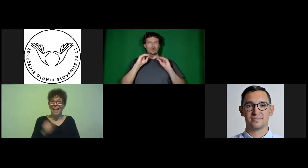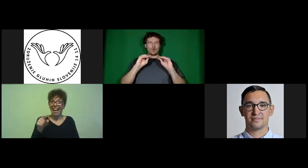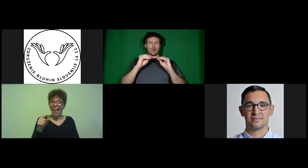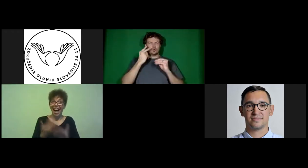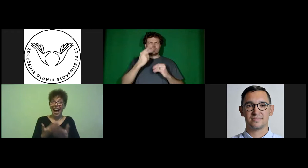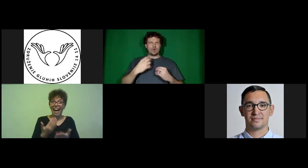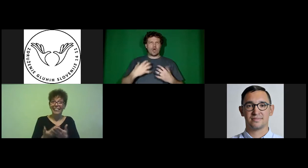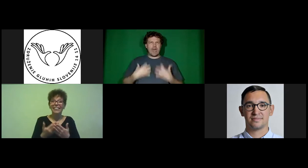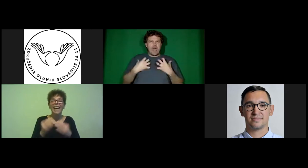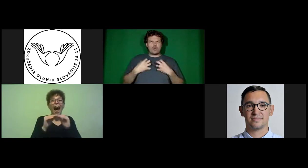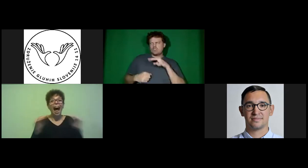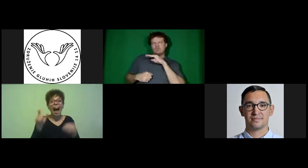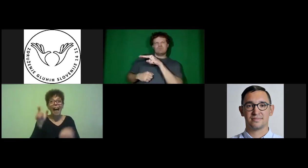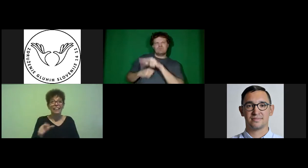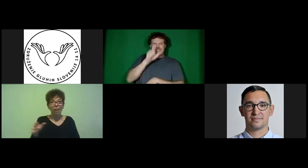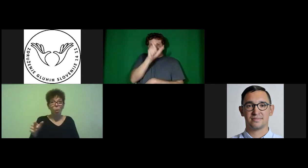Very young.